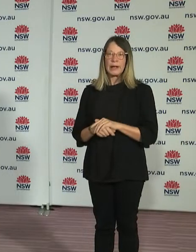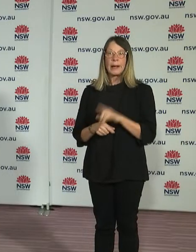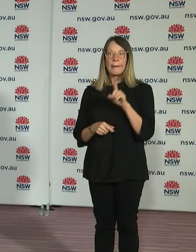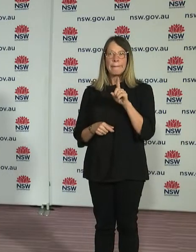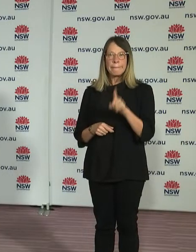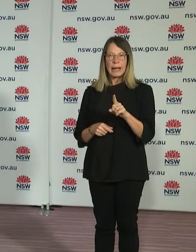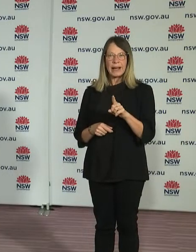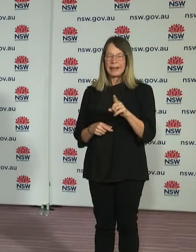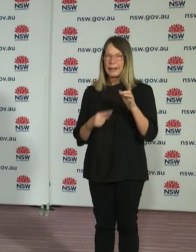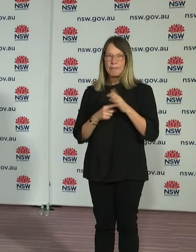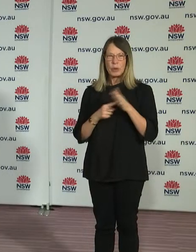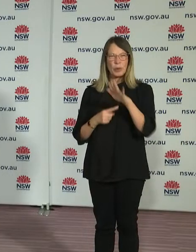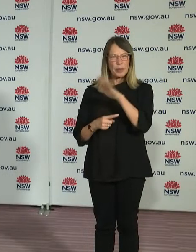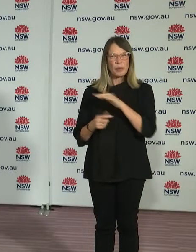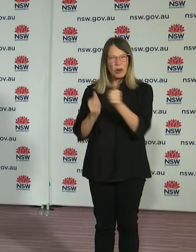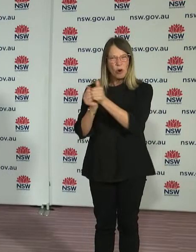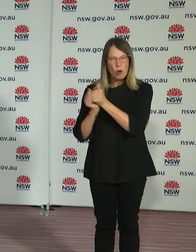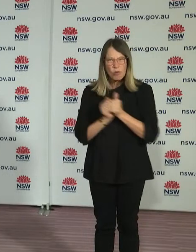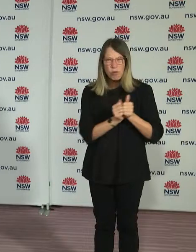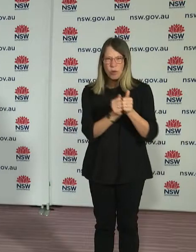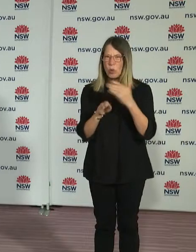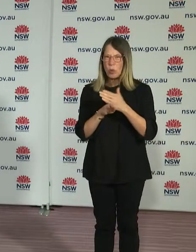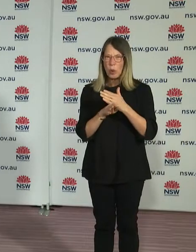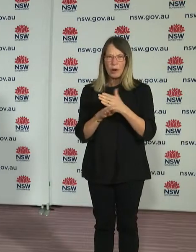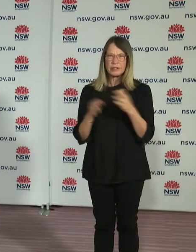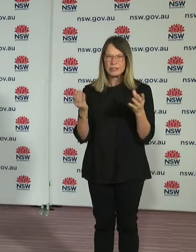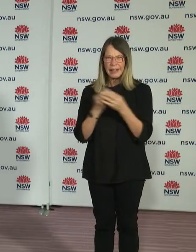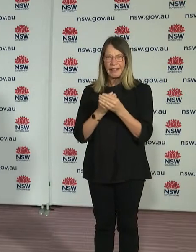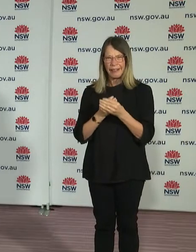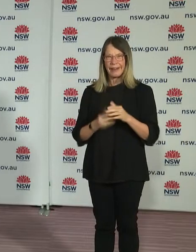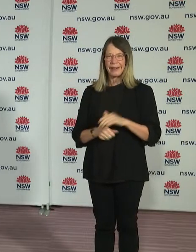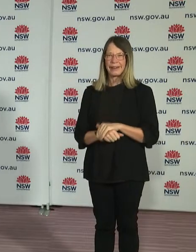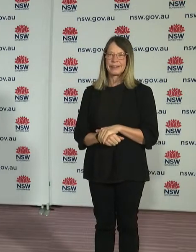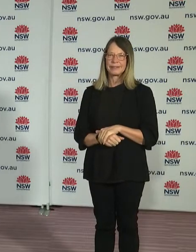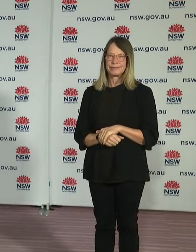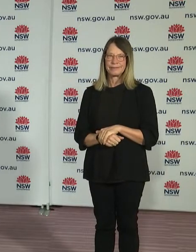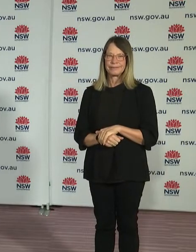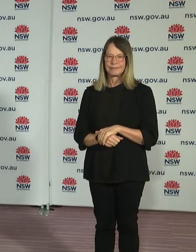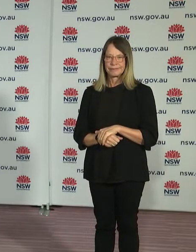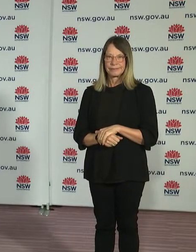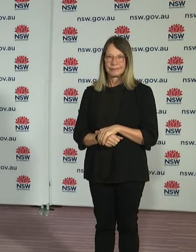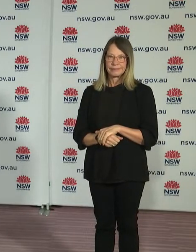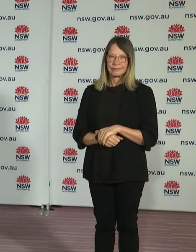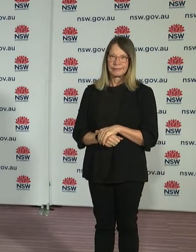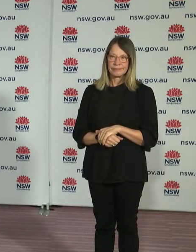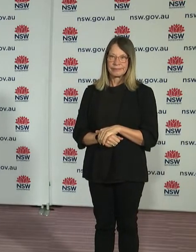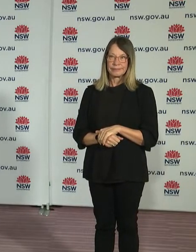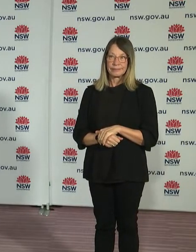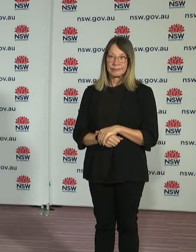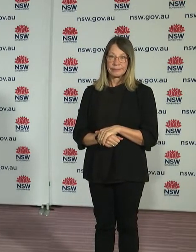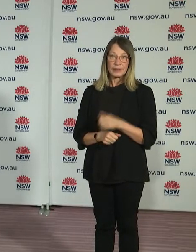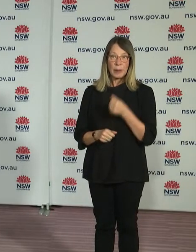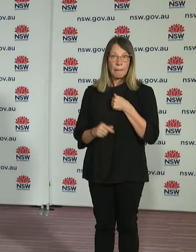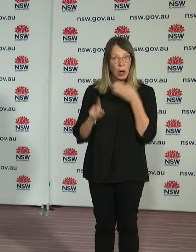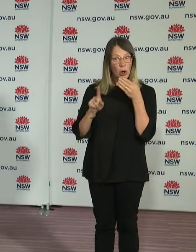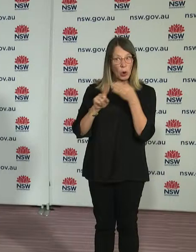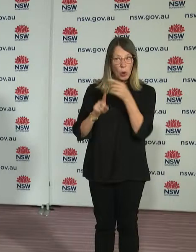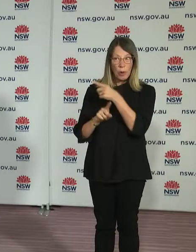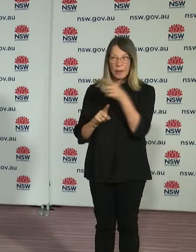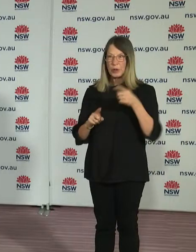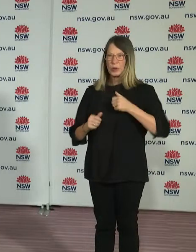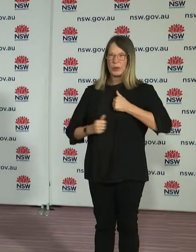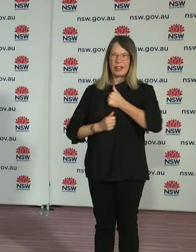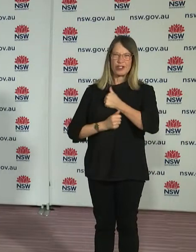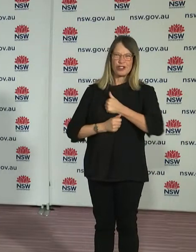up, can I just suggest, and this is my strongest public health advice, is that you enjoy the opening up, but you